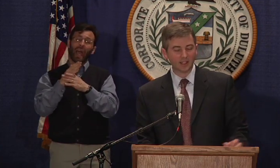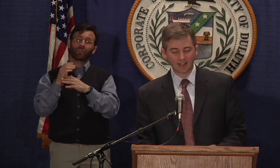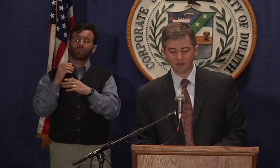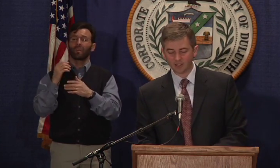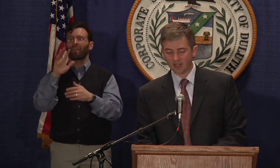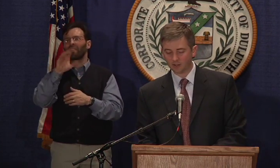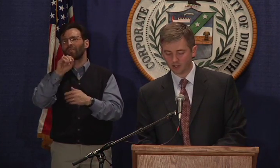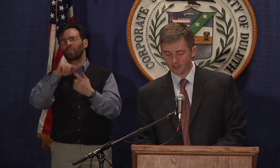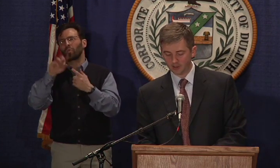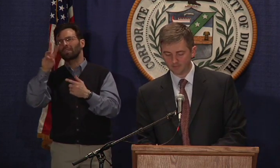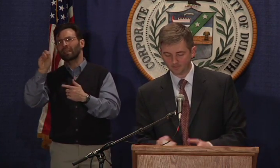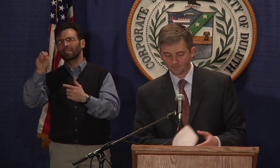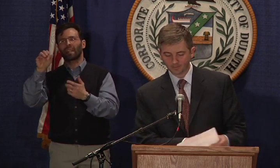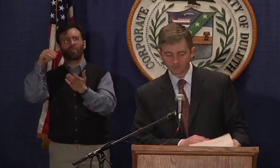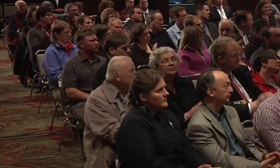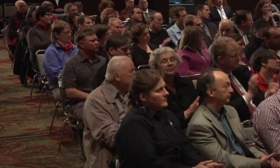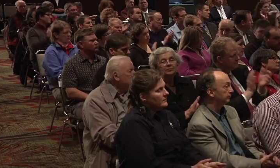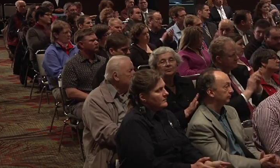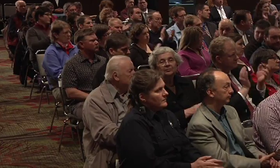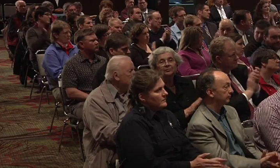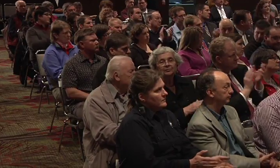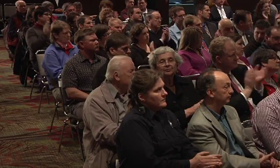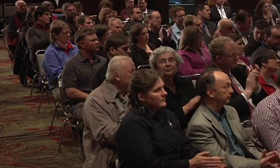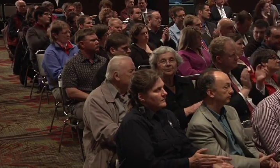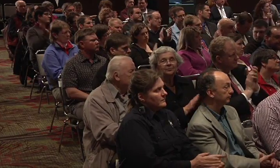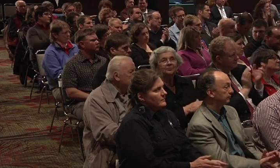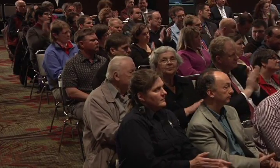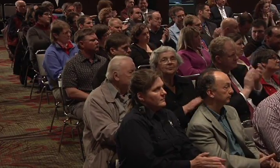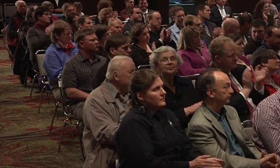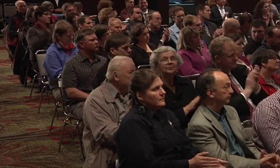to $60,000 a year.